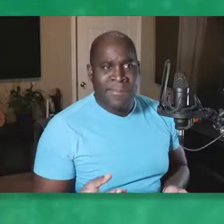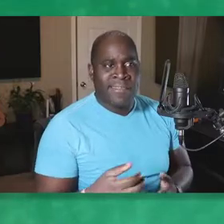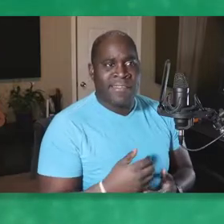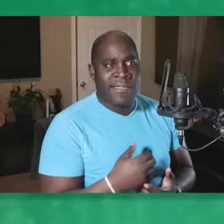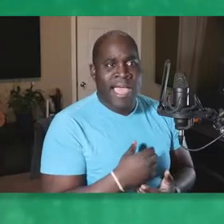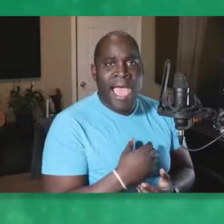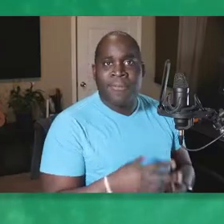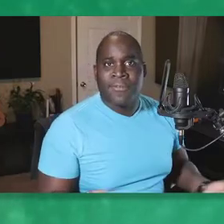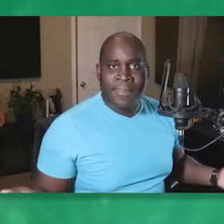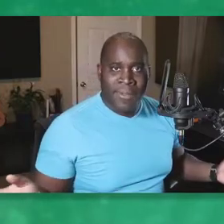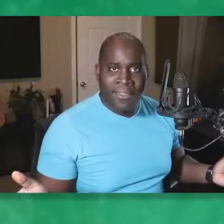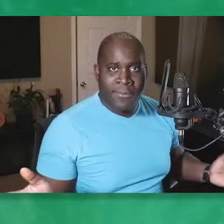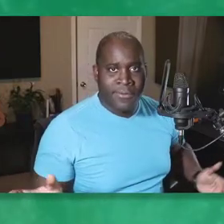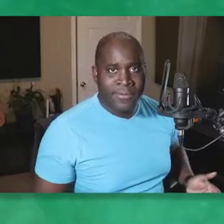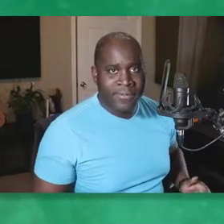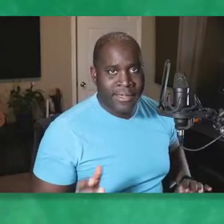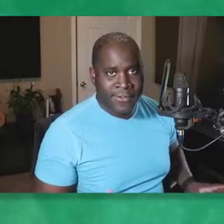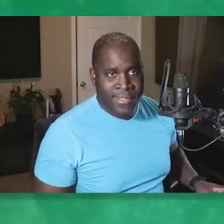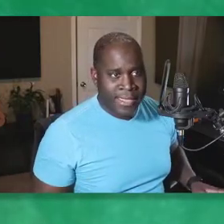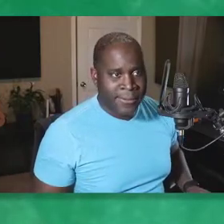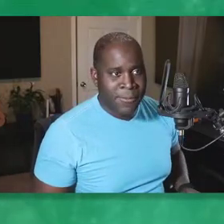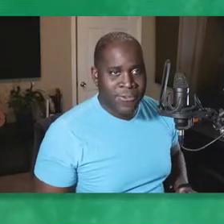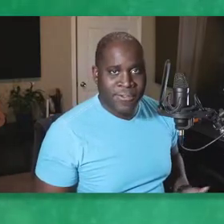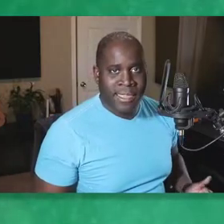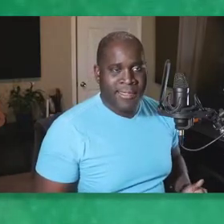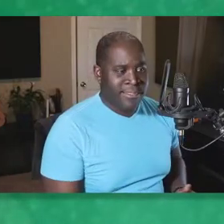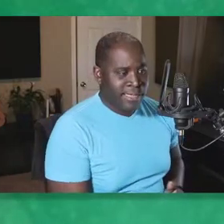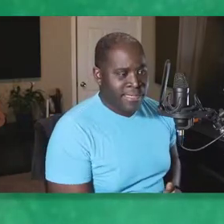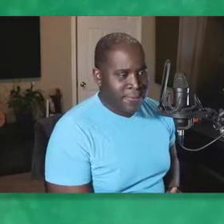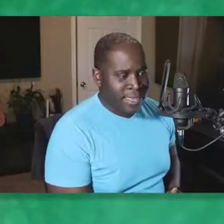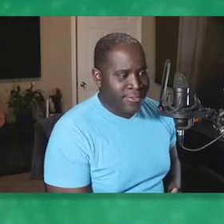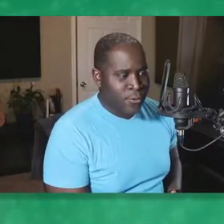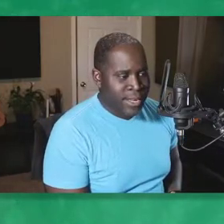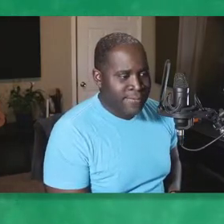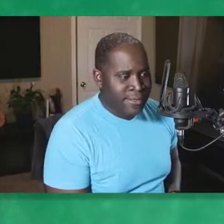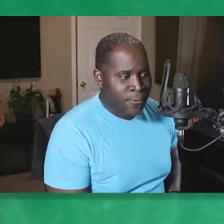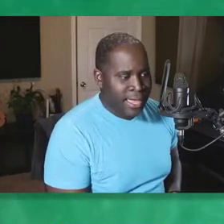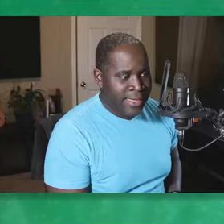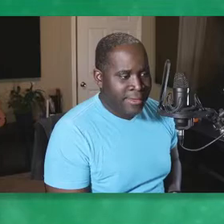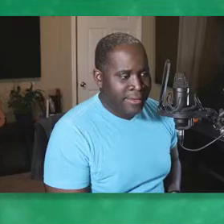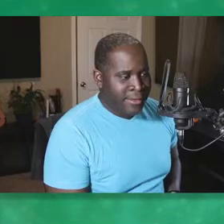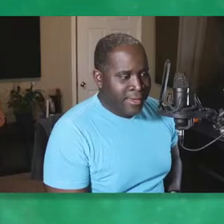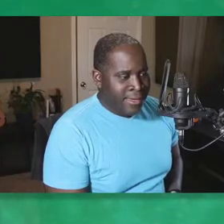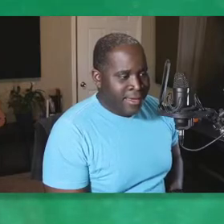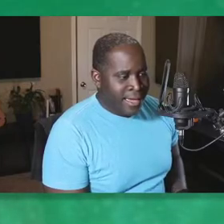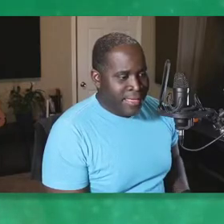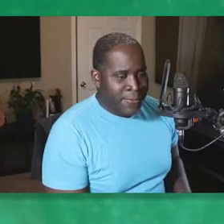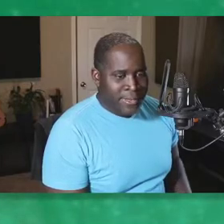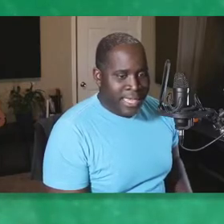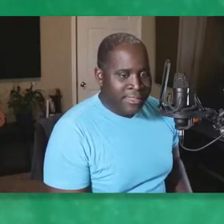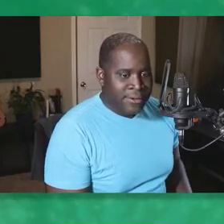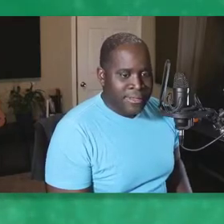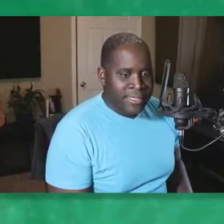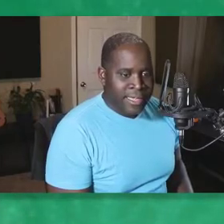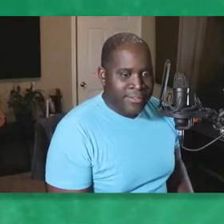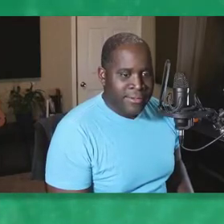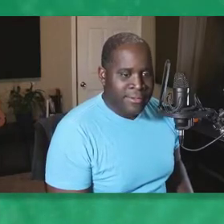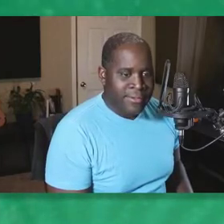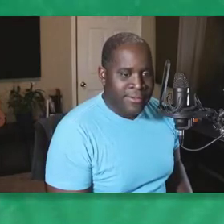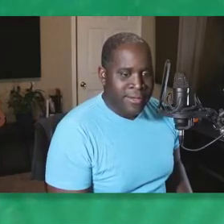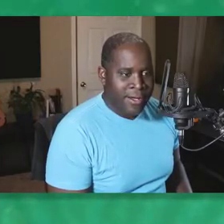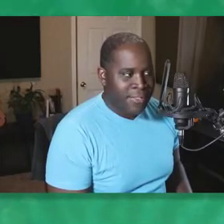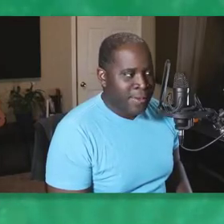speaking makes it absolutely impossible to understand what she's saying. I think we're like 20 feet away. I think we're like literally